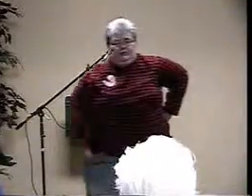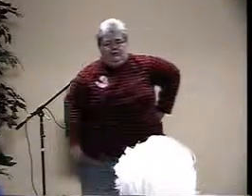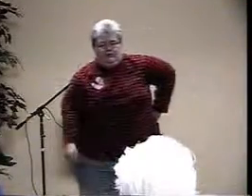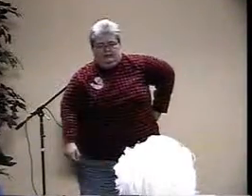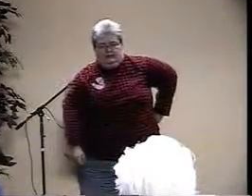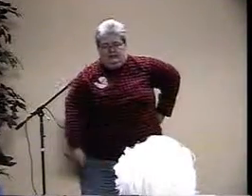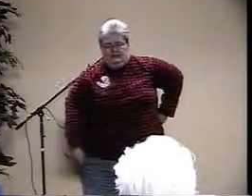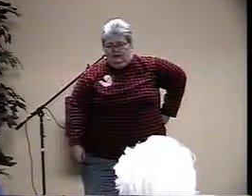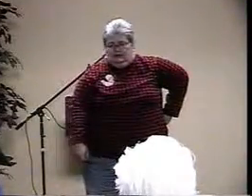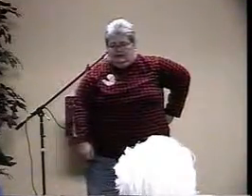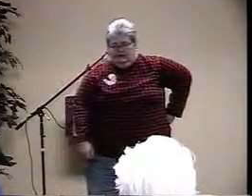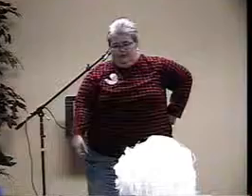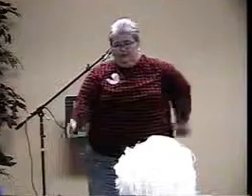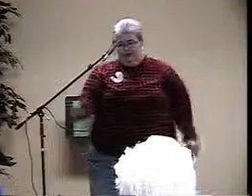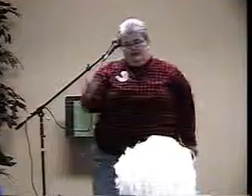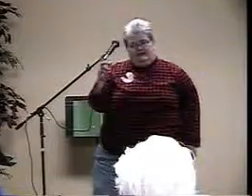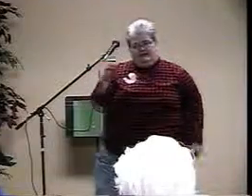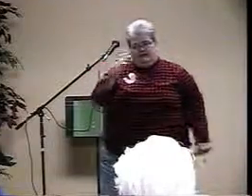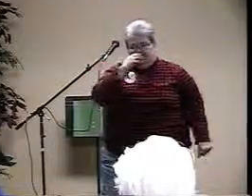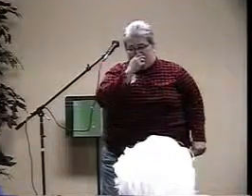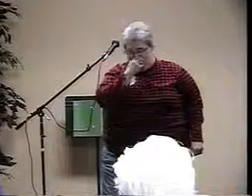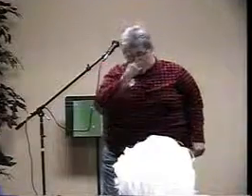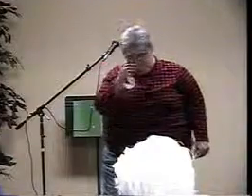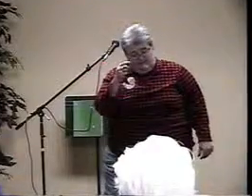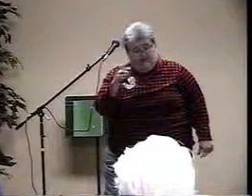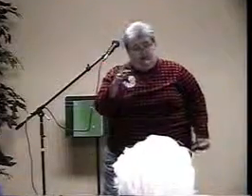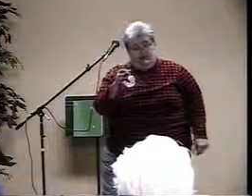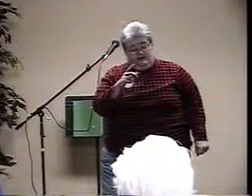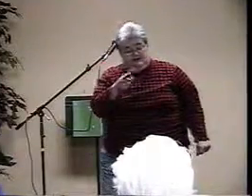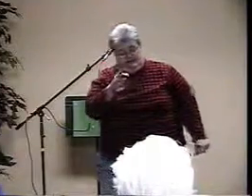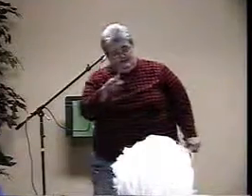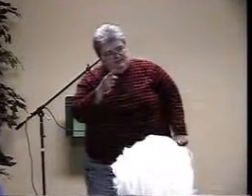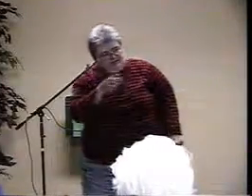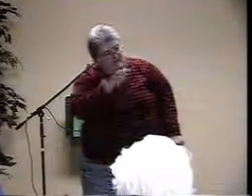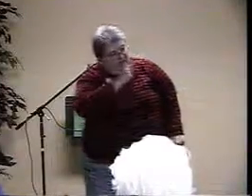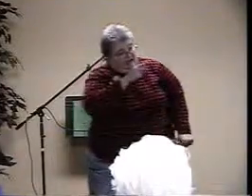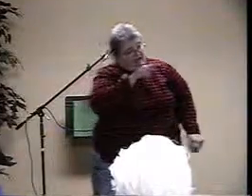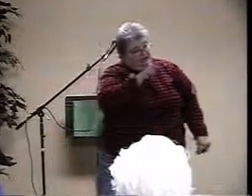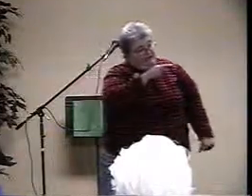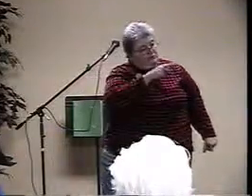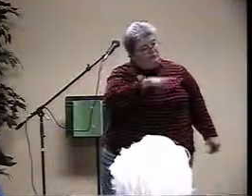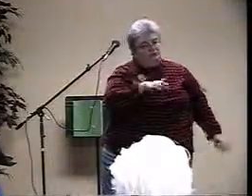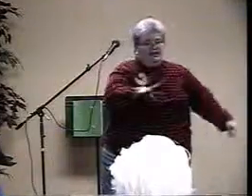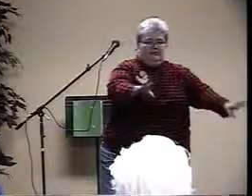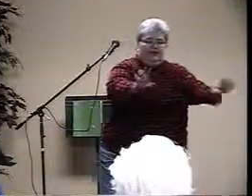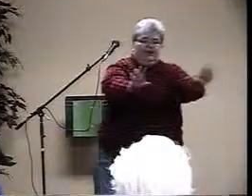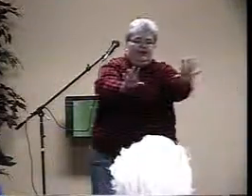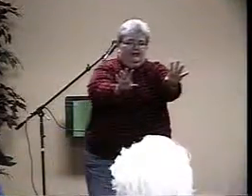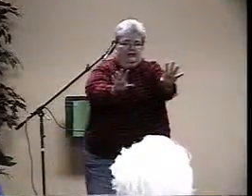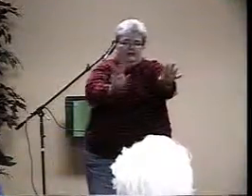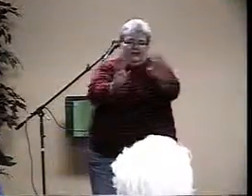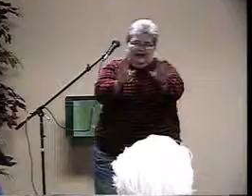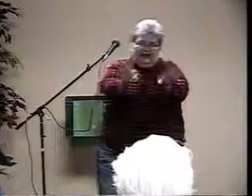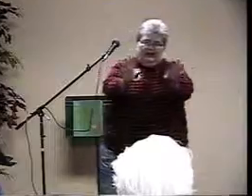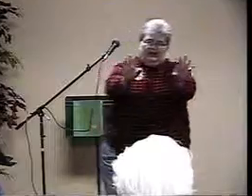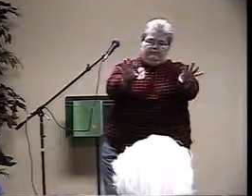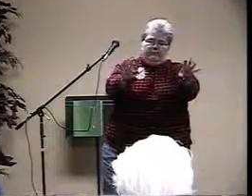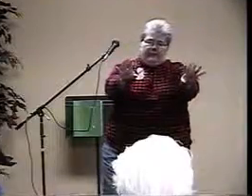point. And Po' Boy, he said, now, I understand what you're saying, but let me come